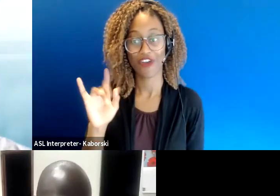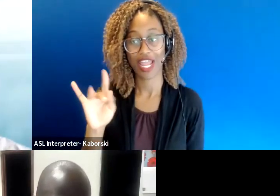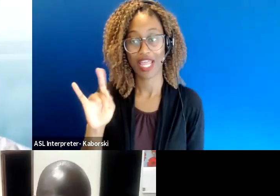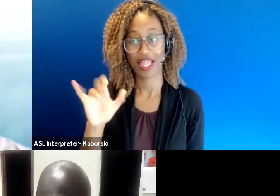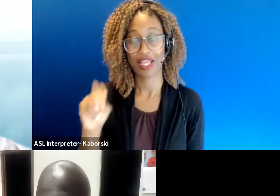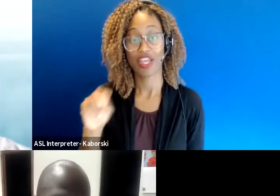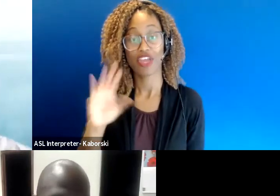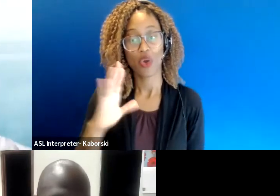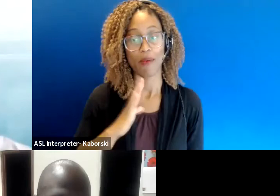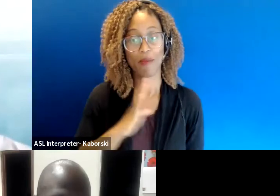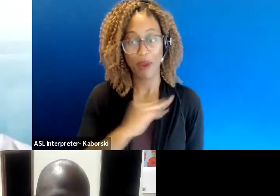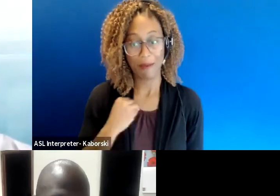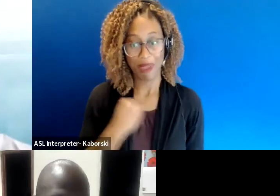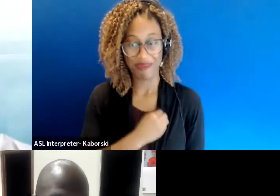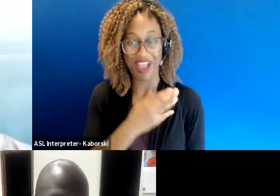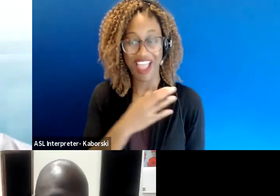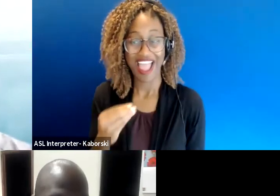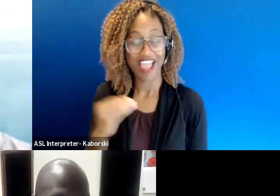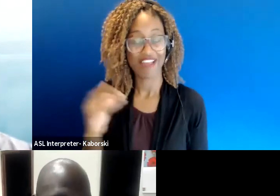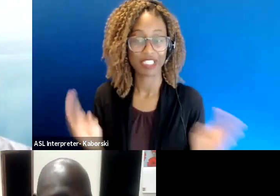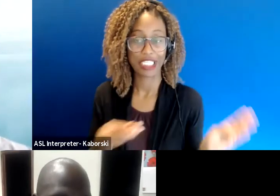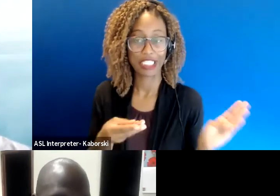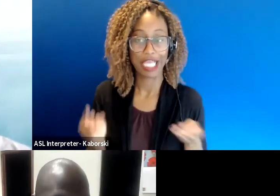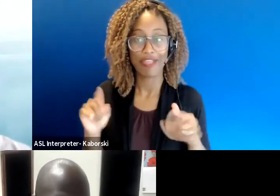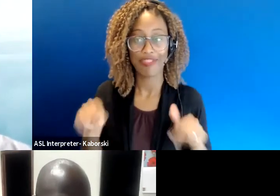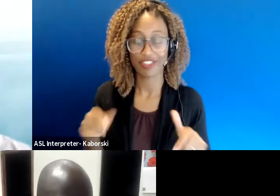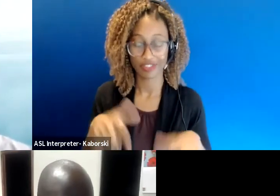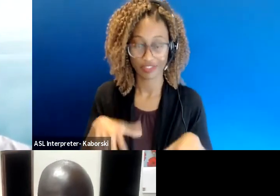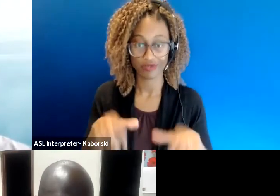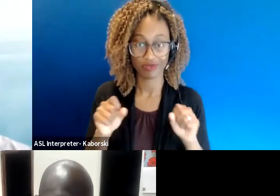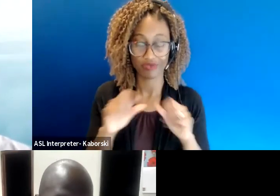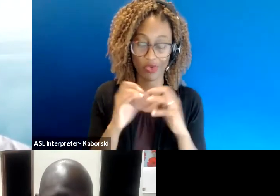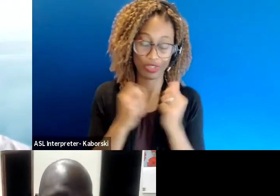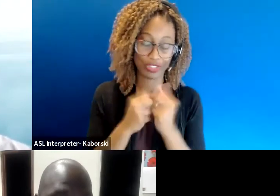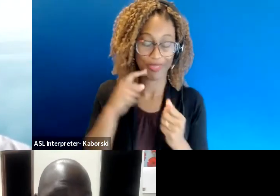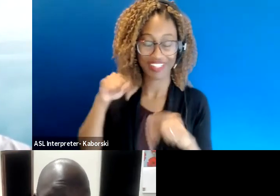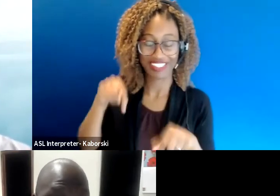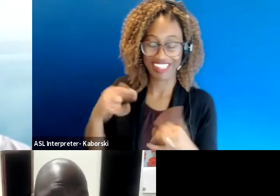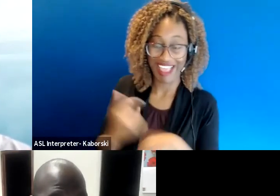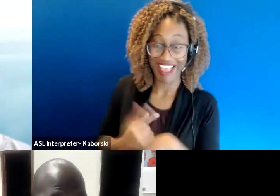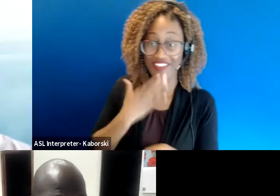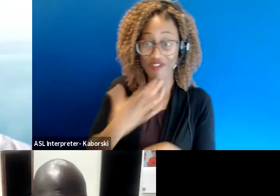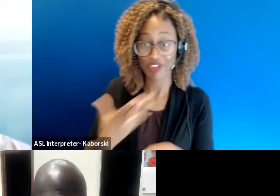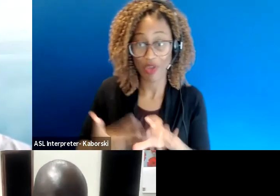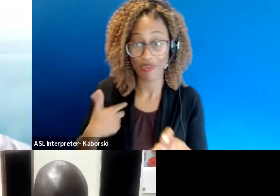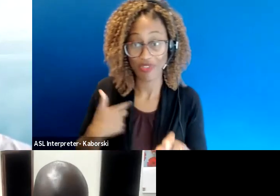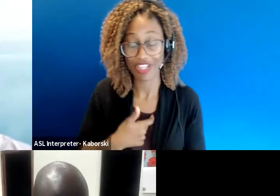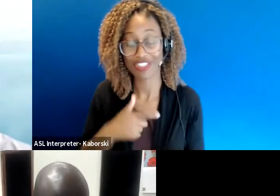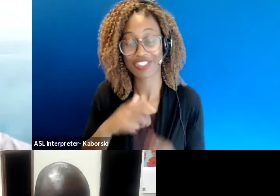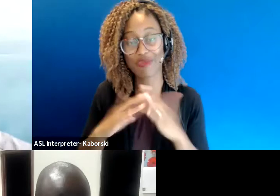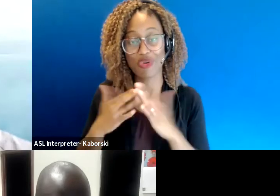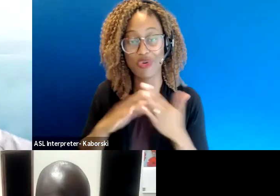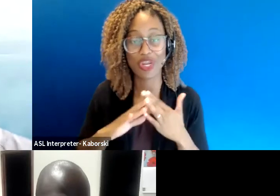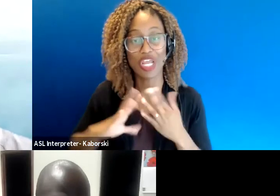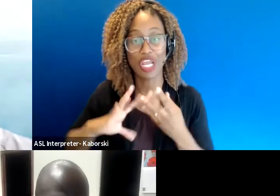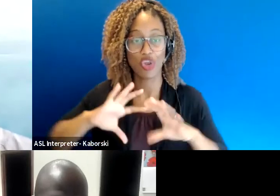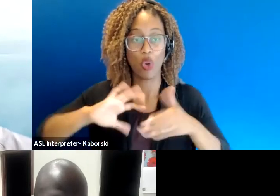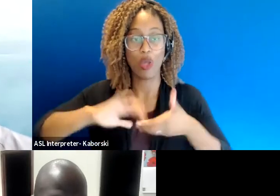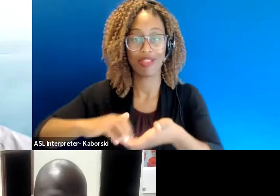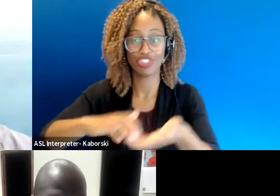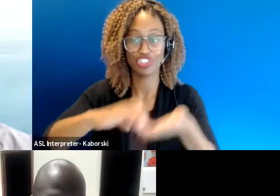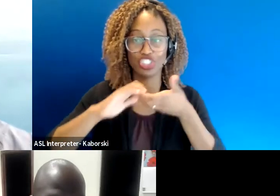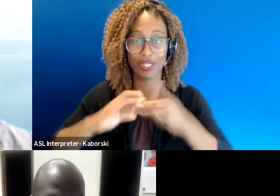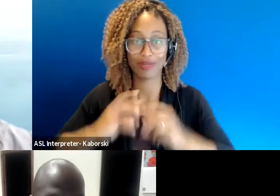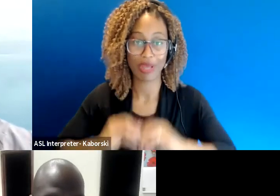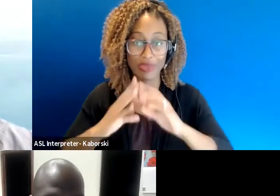today. Thank you for joining us for this workshop, Community Coalition Building. I want to mention